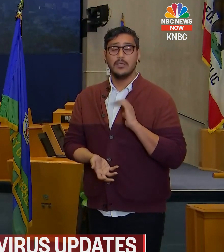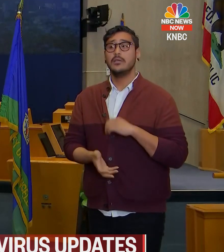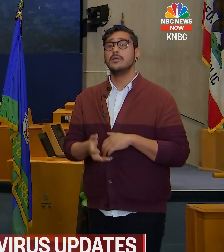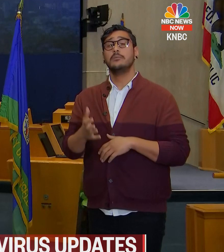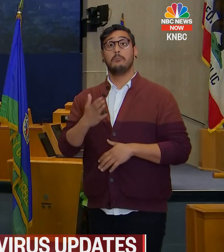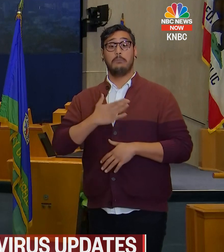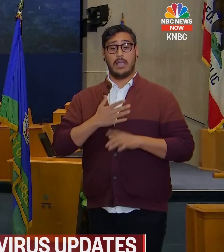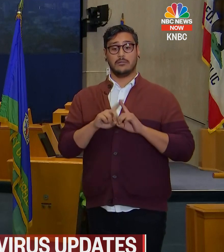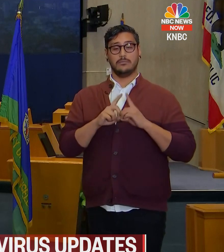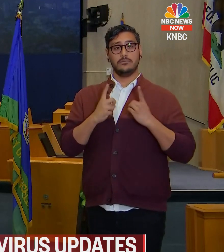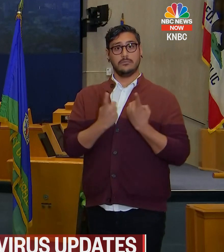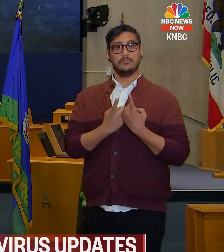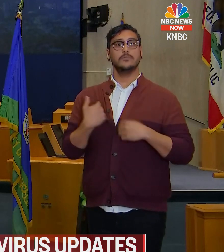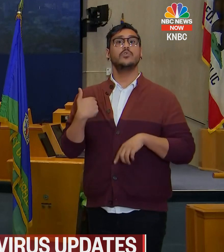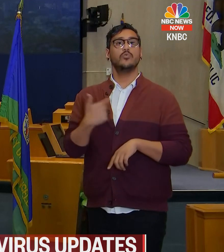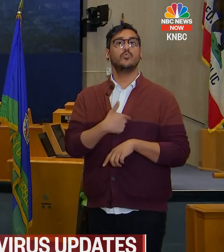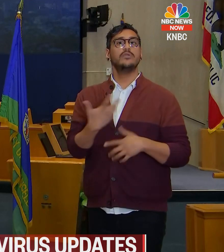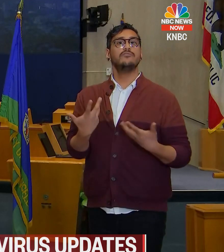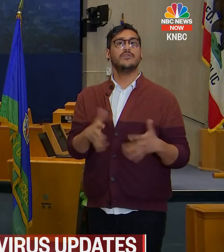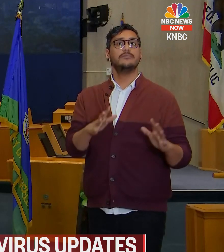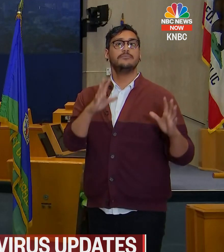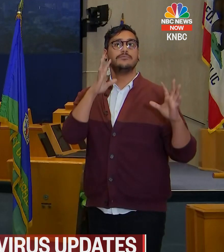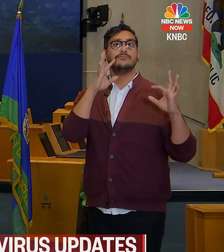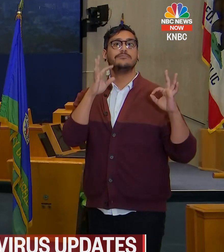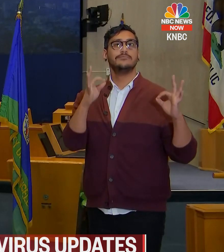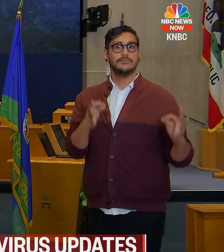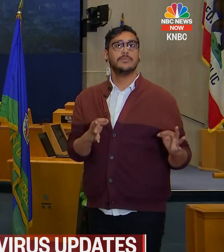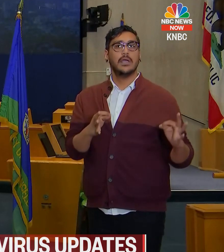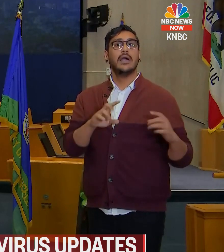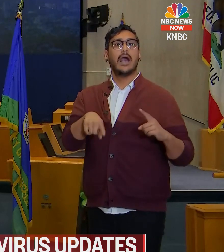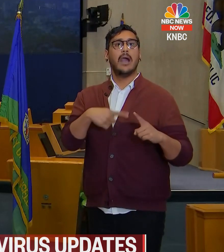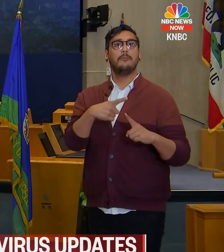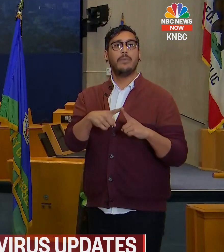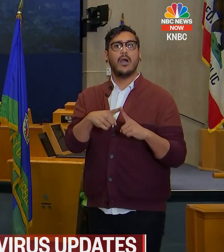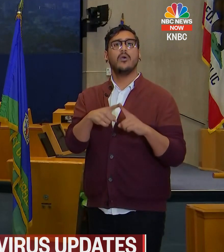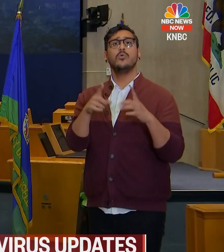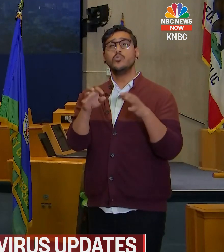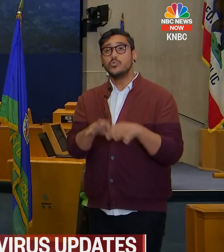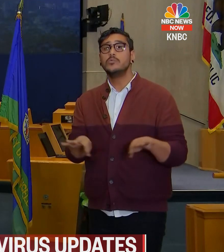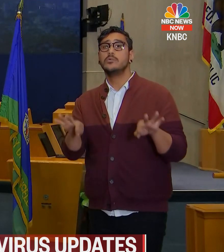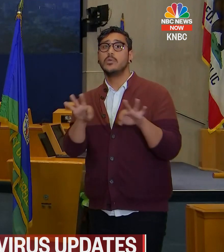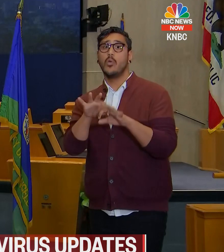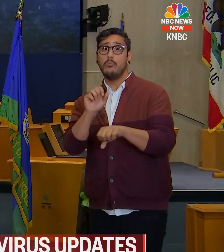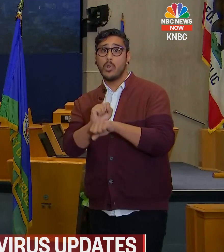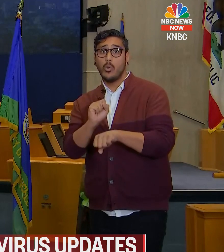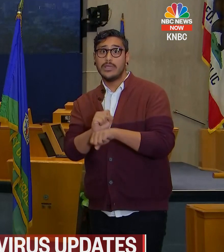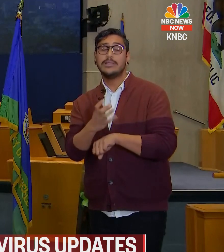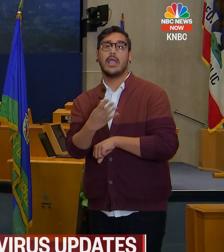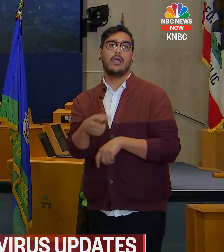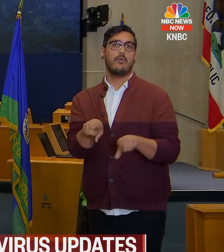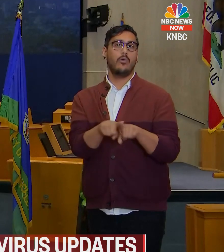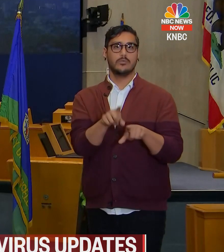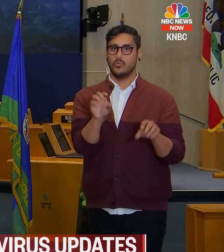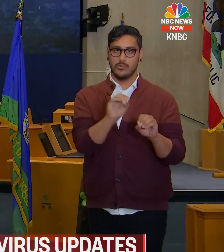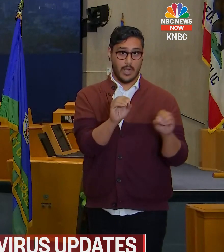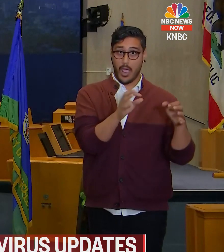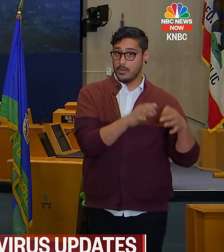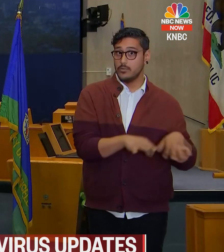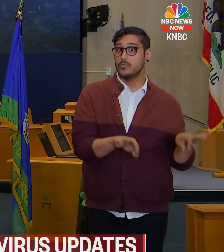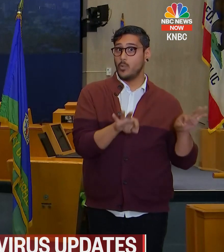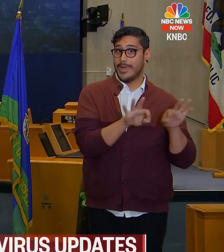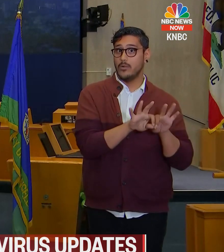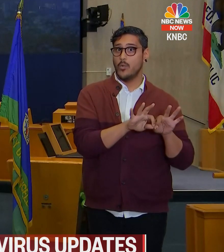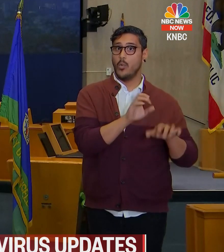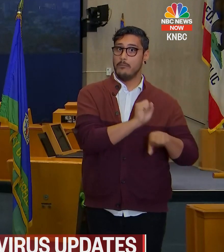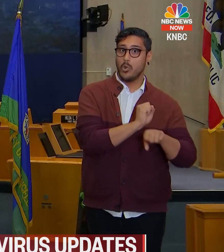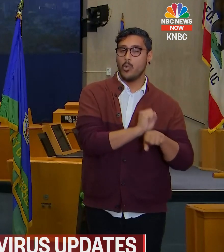my department, we've made determinations in relation to critical employees, and our non-critical employees are being trained